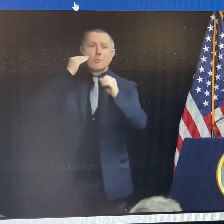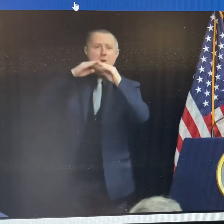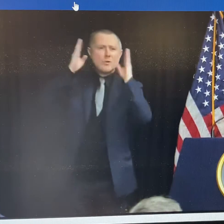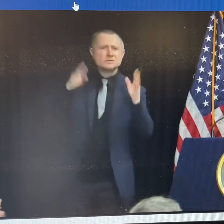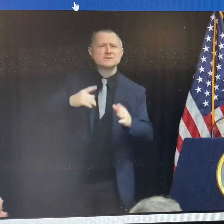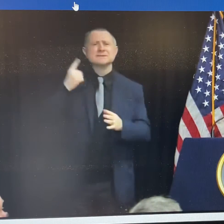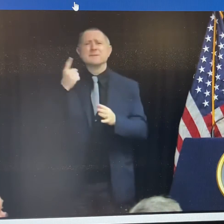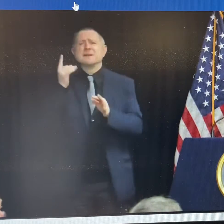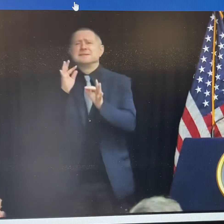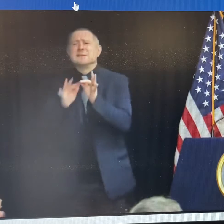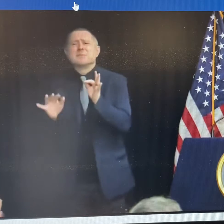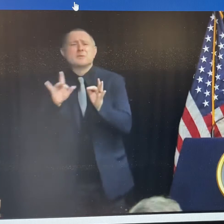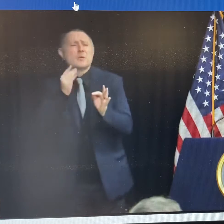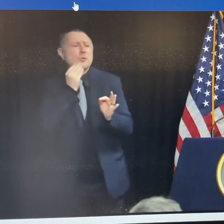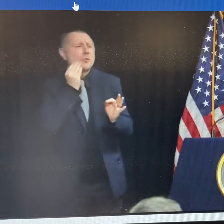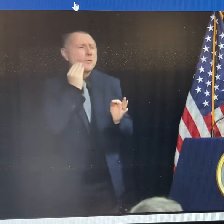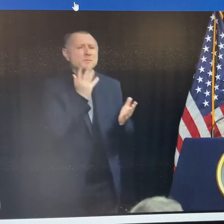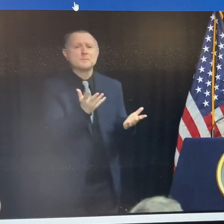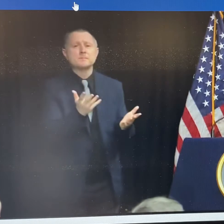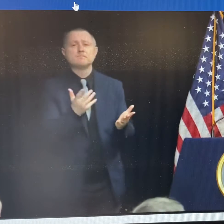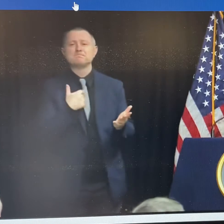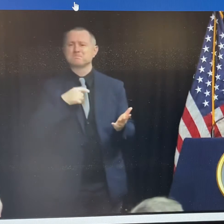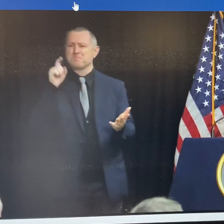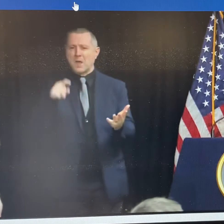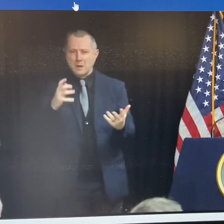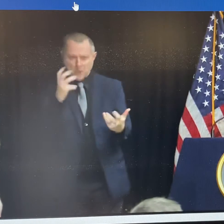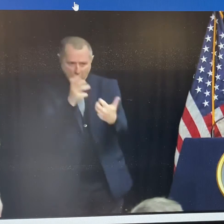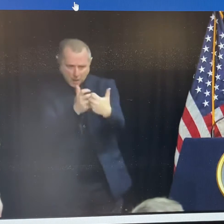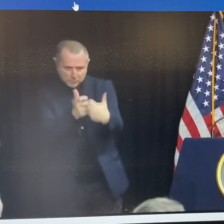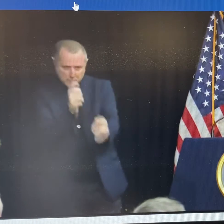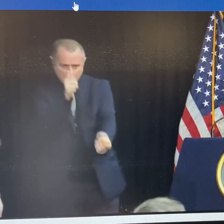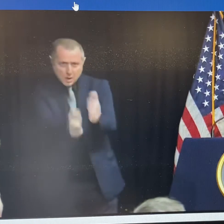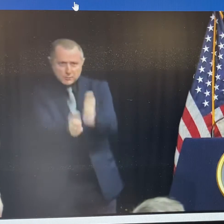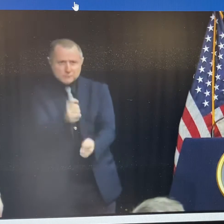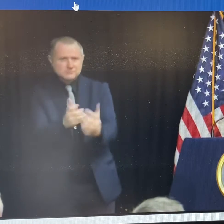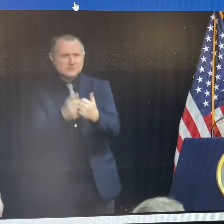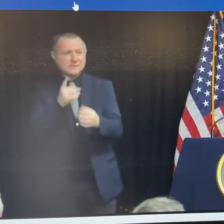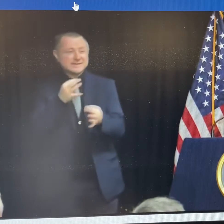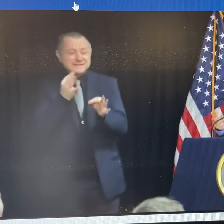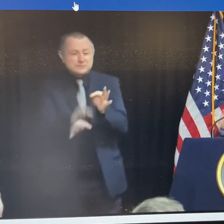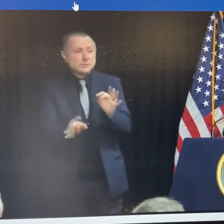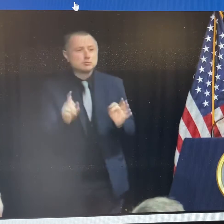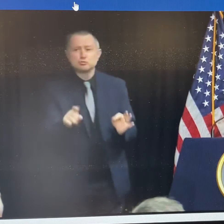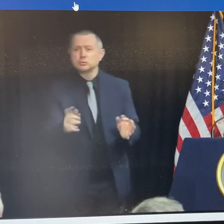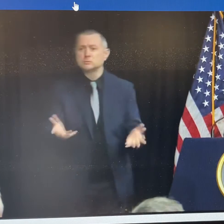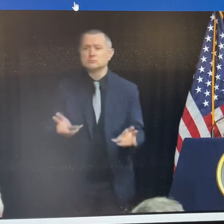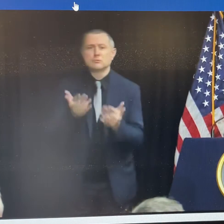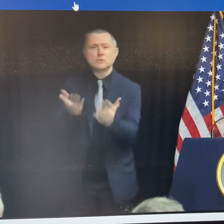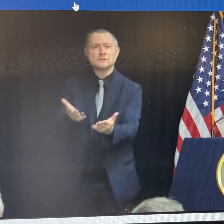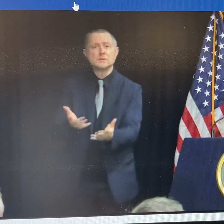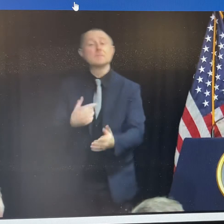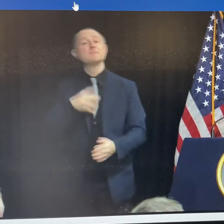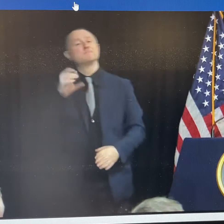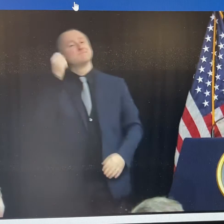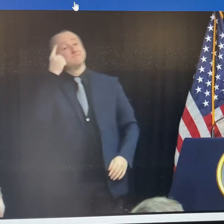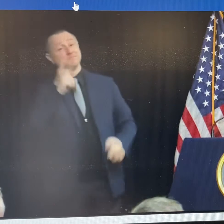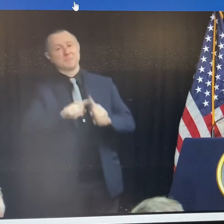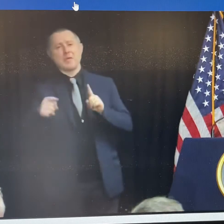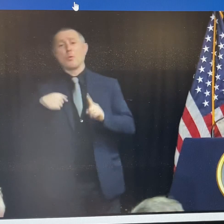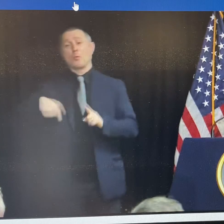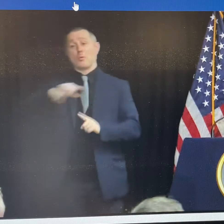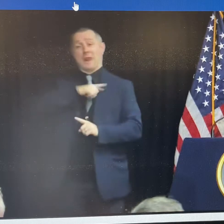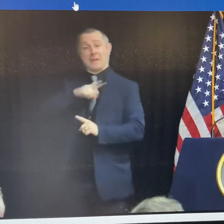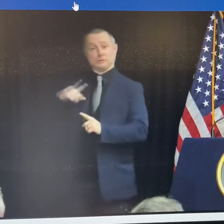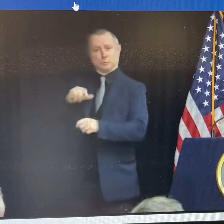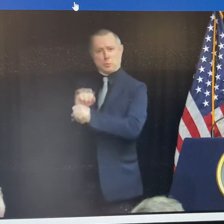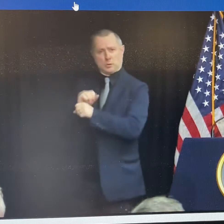a home that meets your needs. And I'm investing, with the support of the legislature, hopefully in a few more weeks,